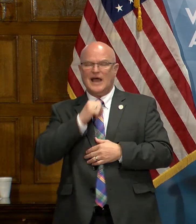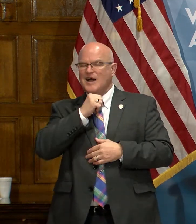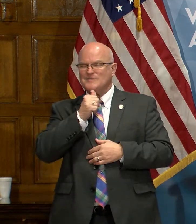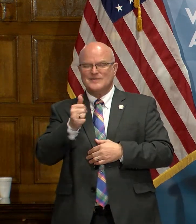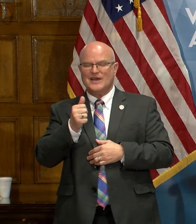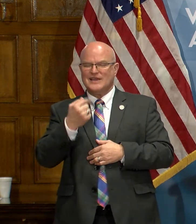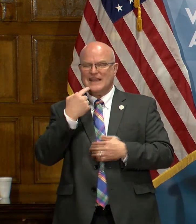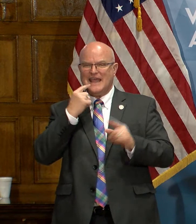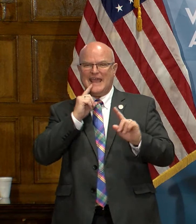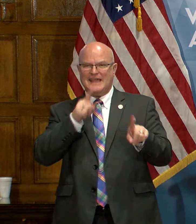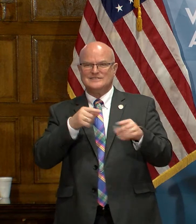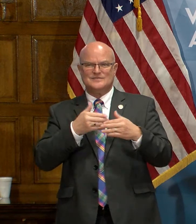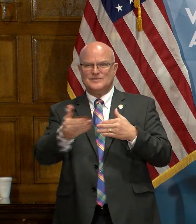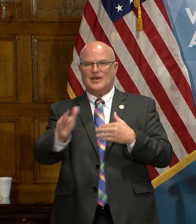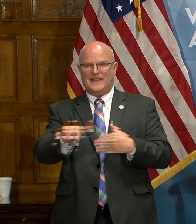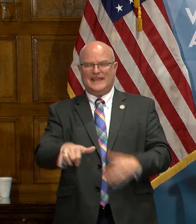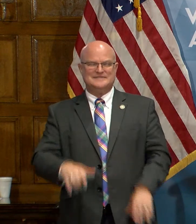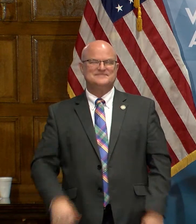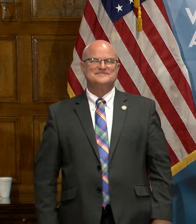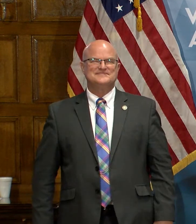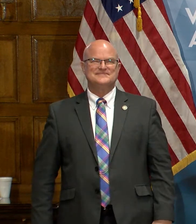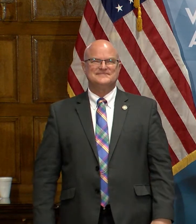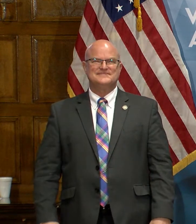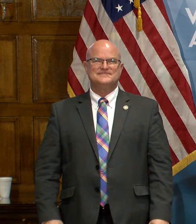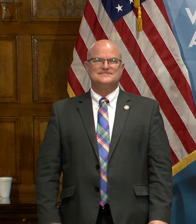speculate beyond that.